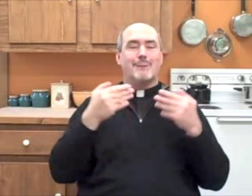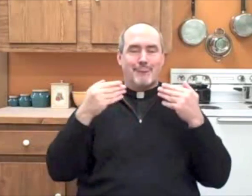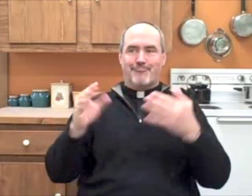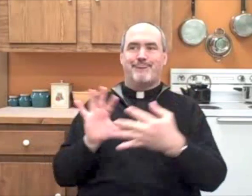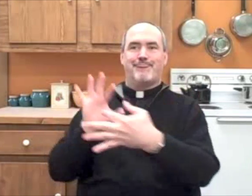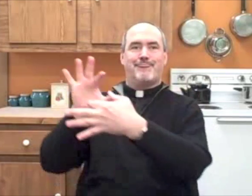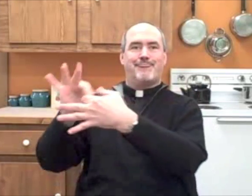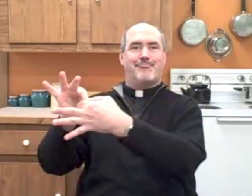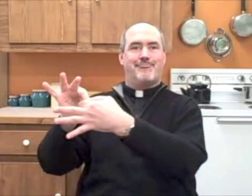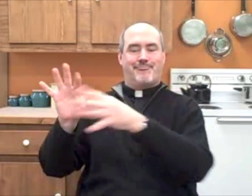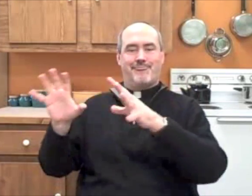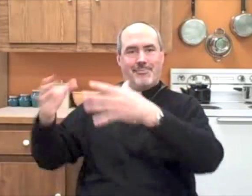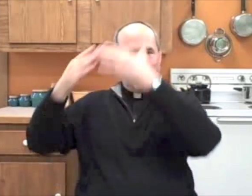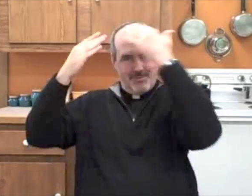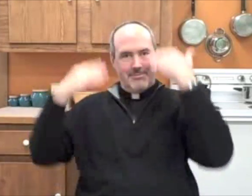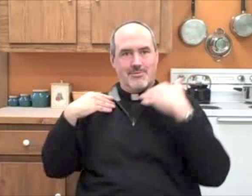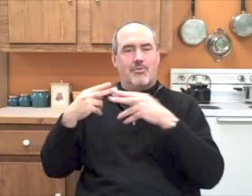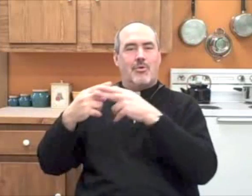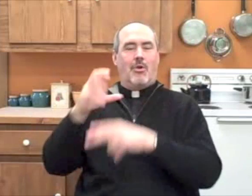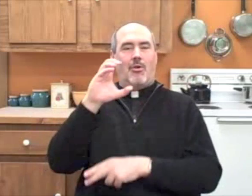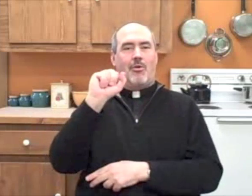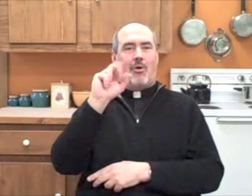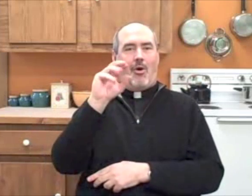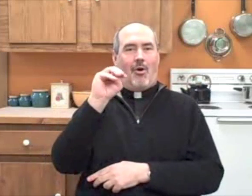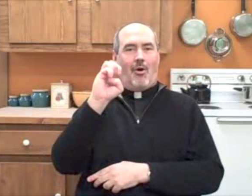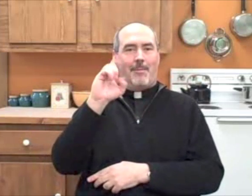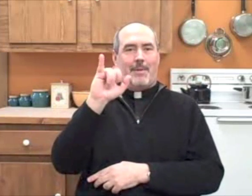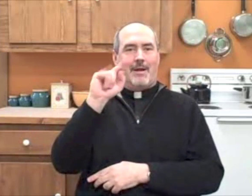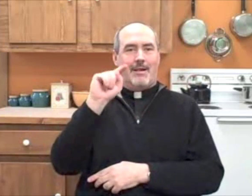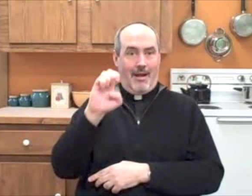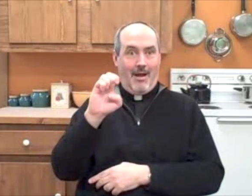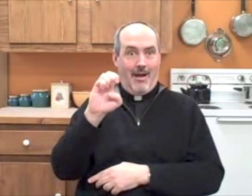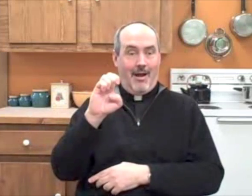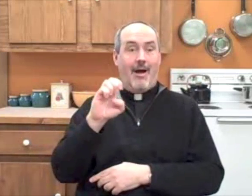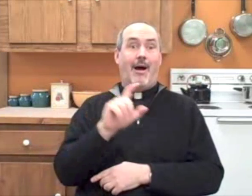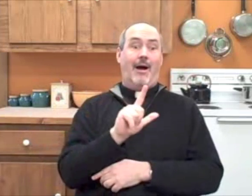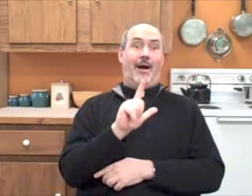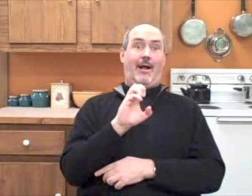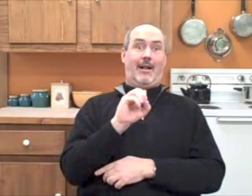and Pauline, both joined the Carmelites.